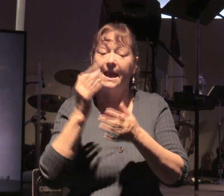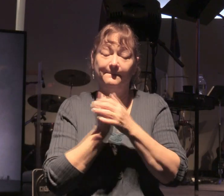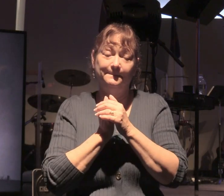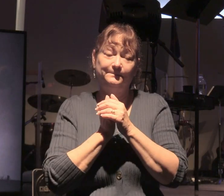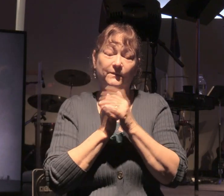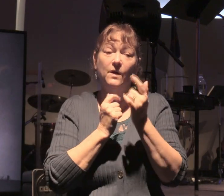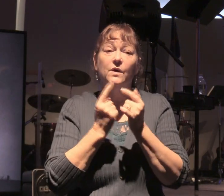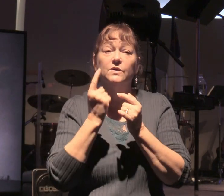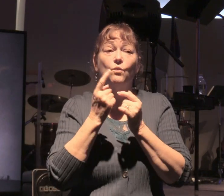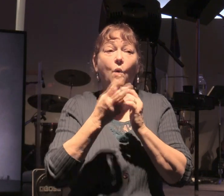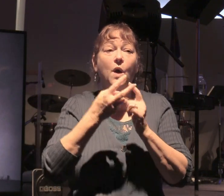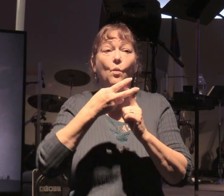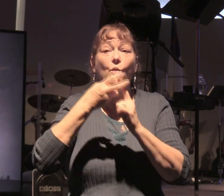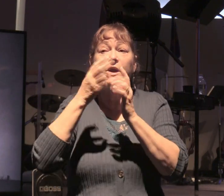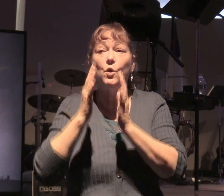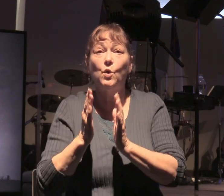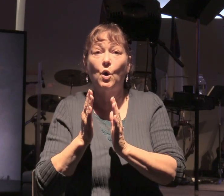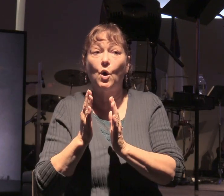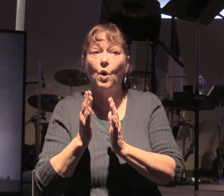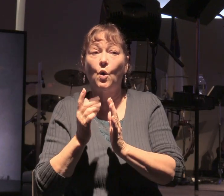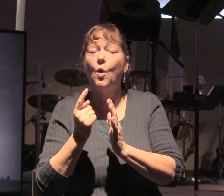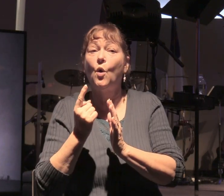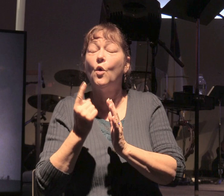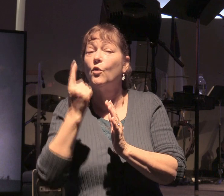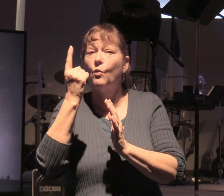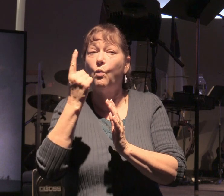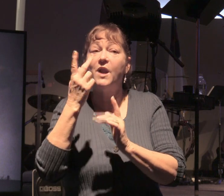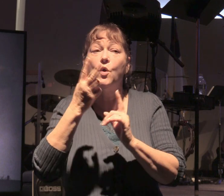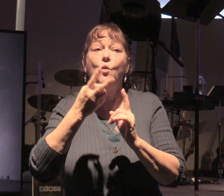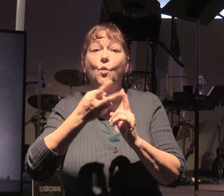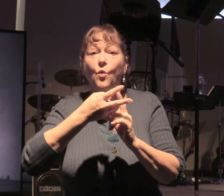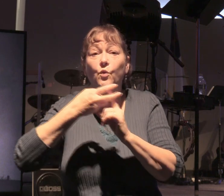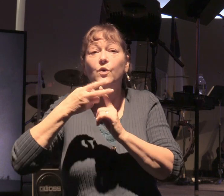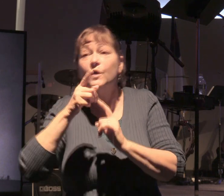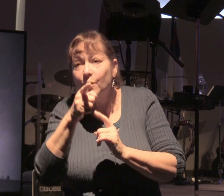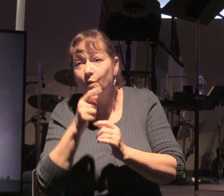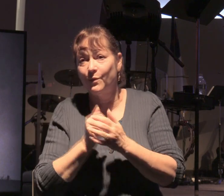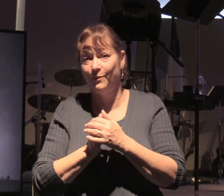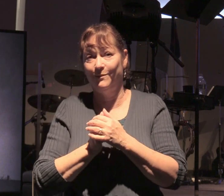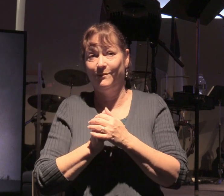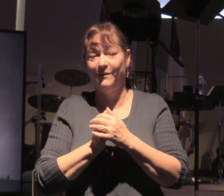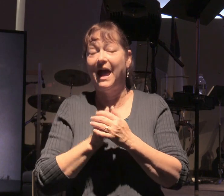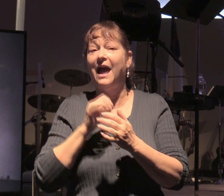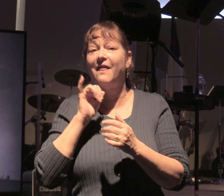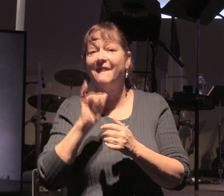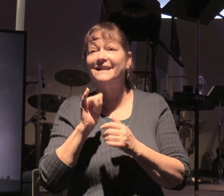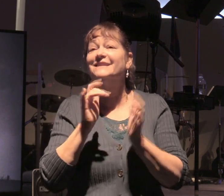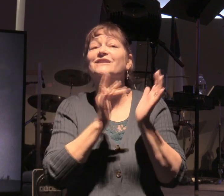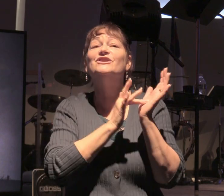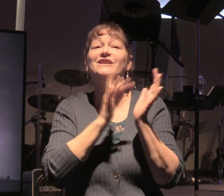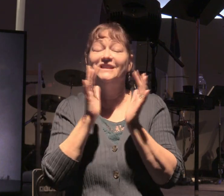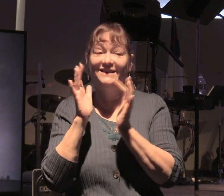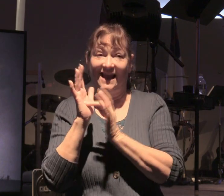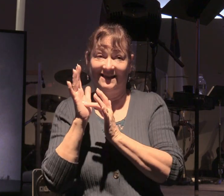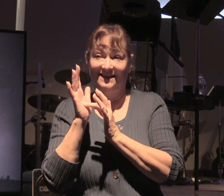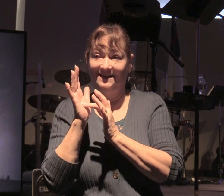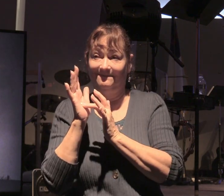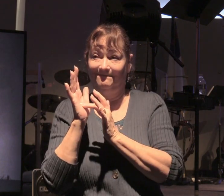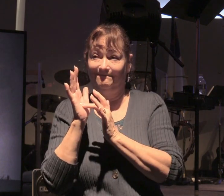There's only one recruiter, the one who enlisted you. That one is Jesus.